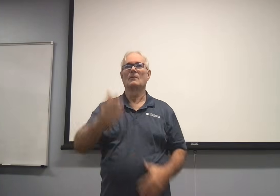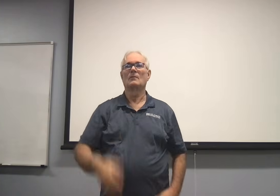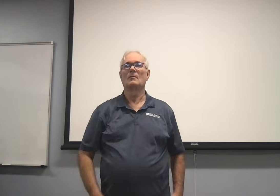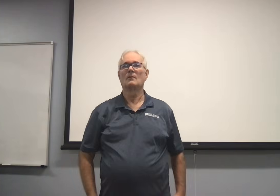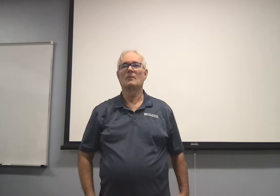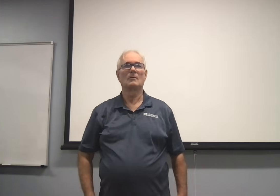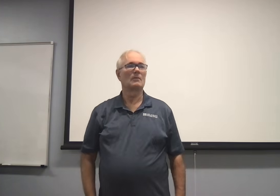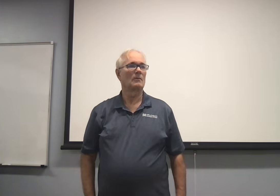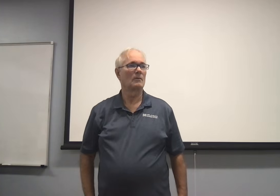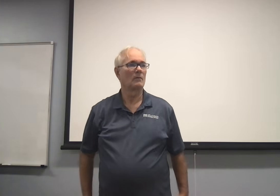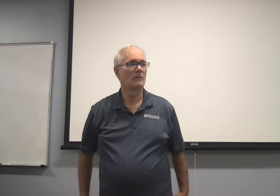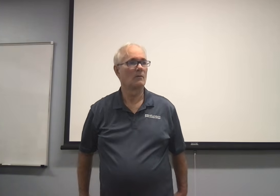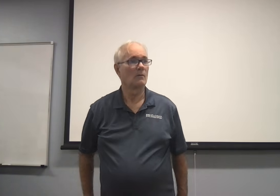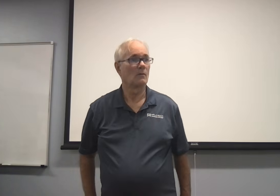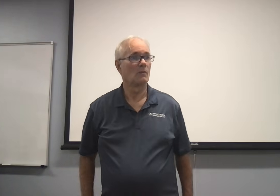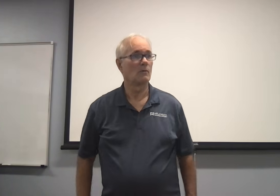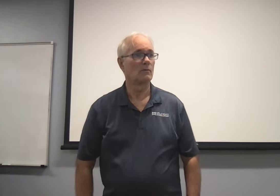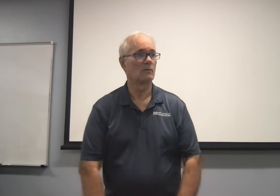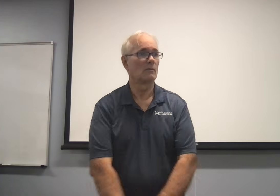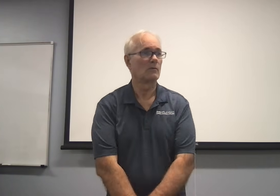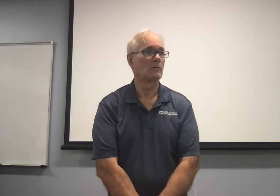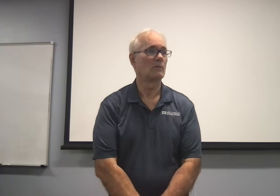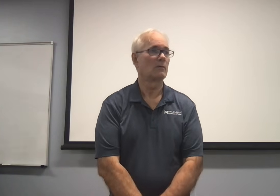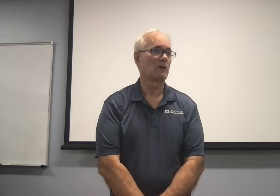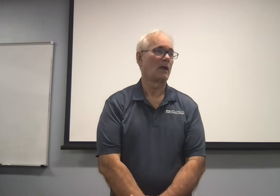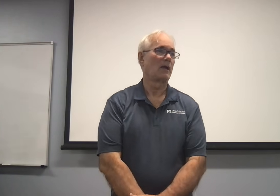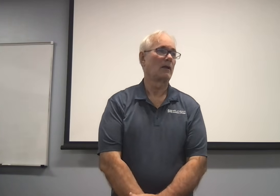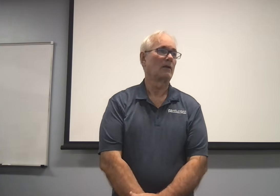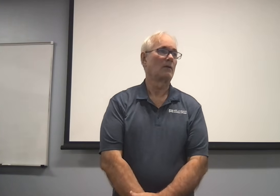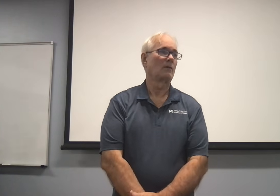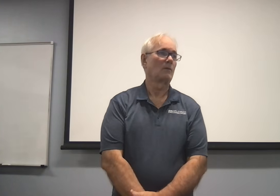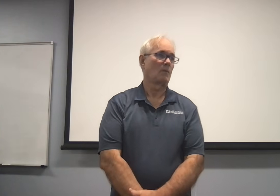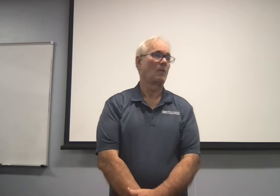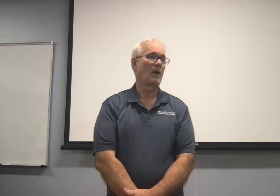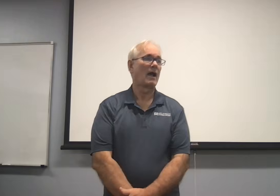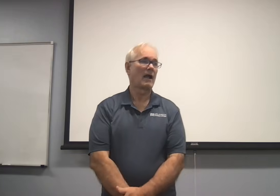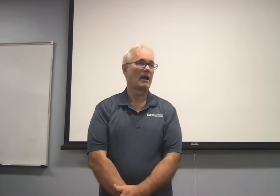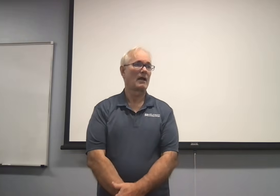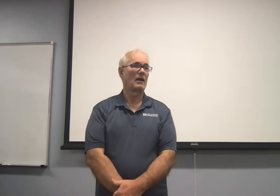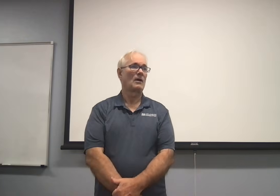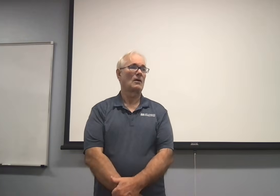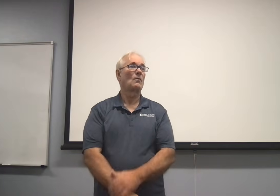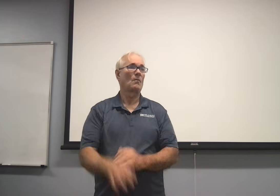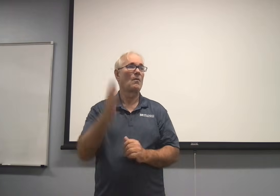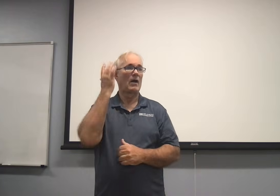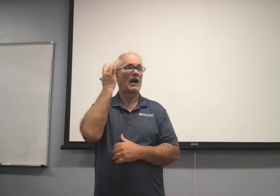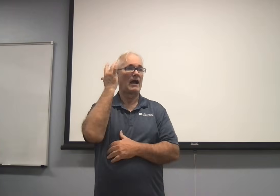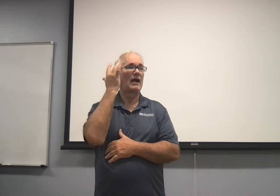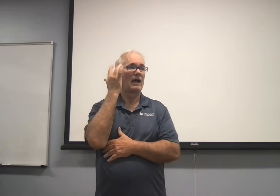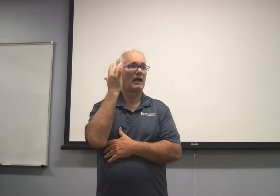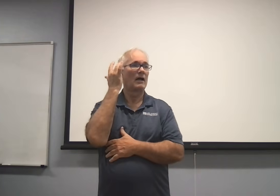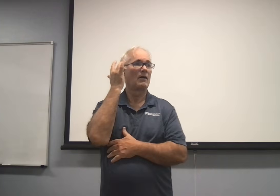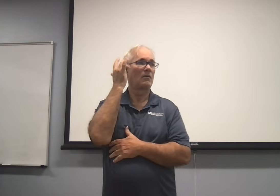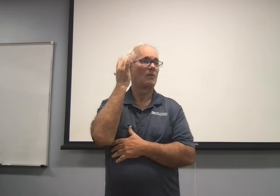When you sign Y, is it out like this or in, kind of going in?